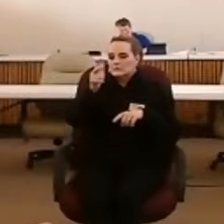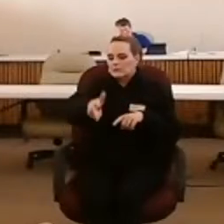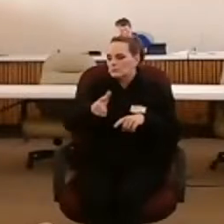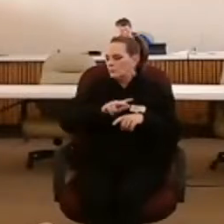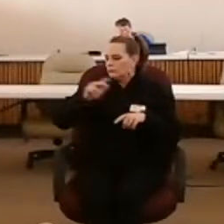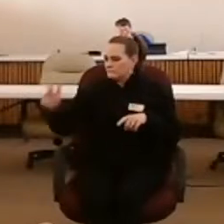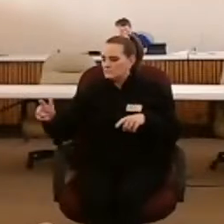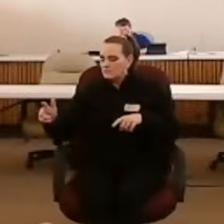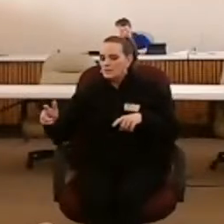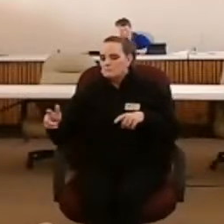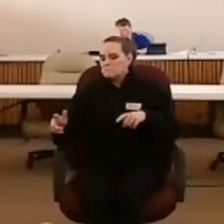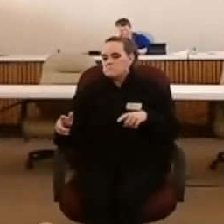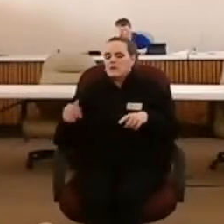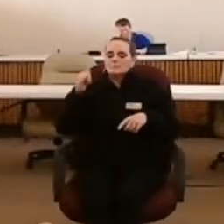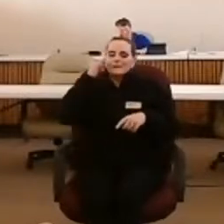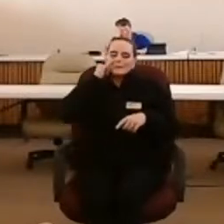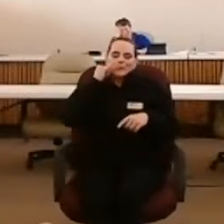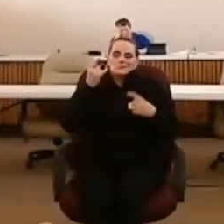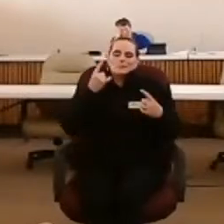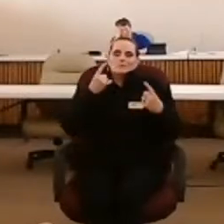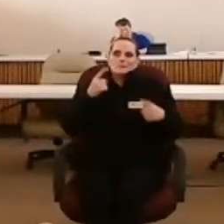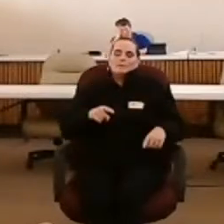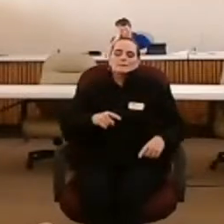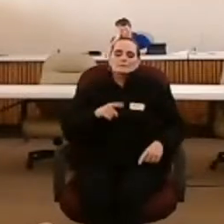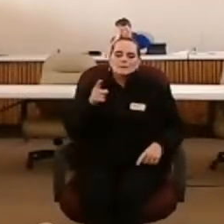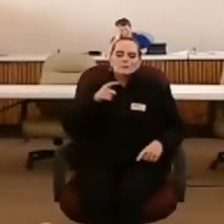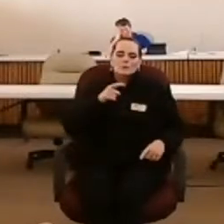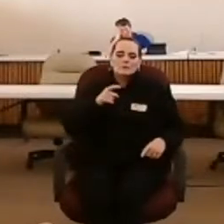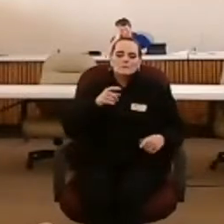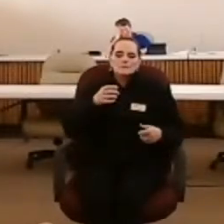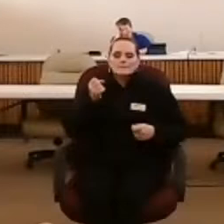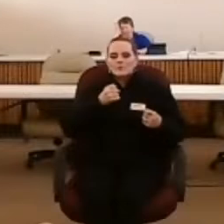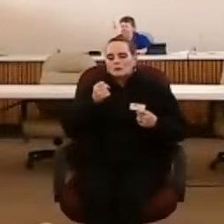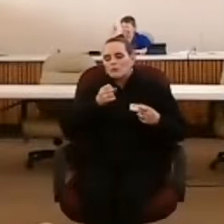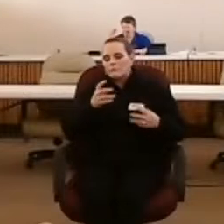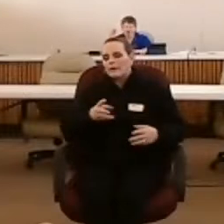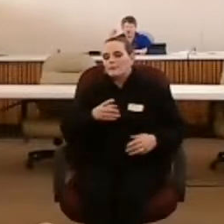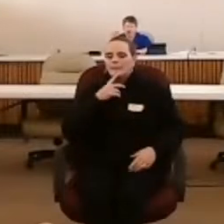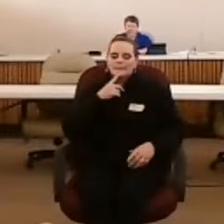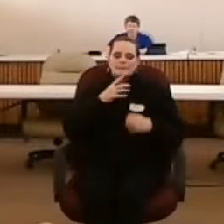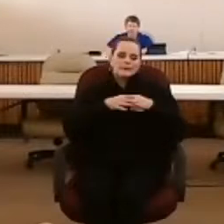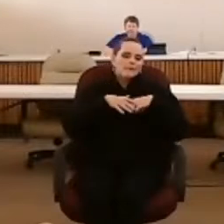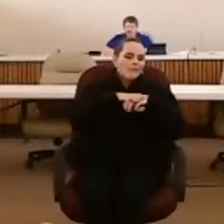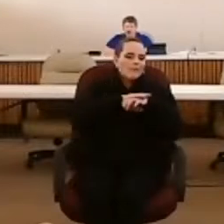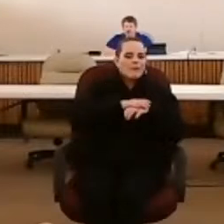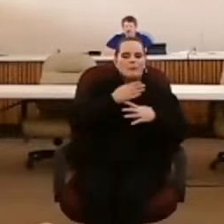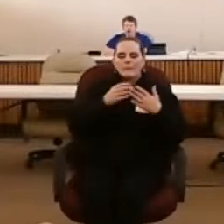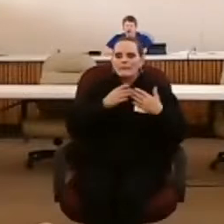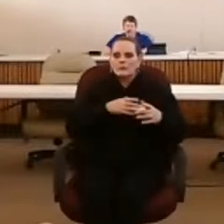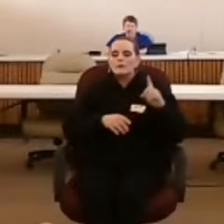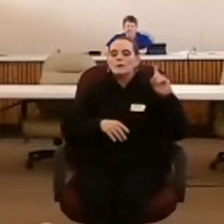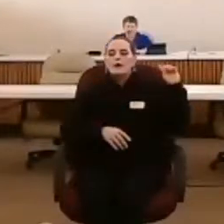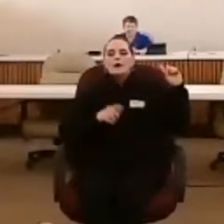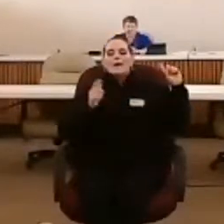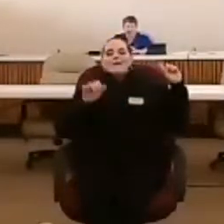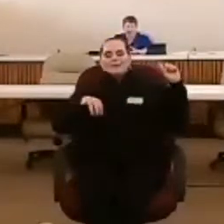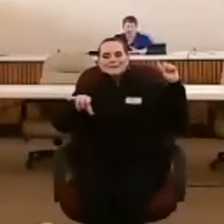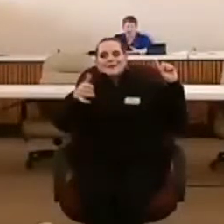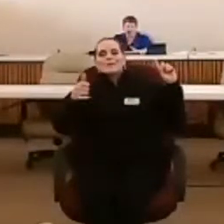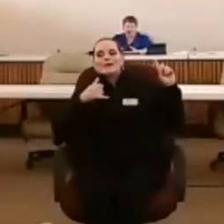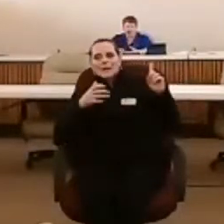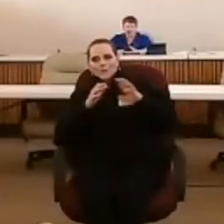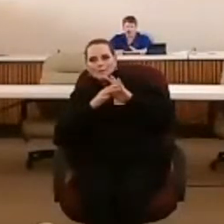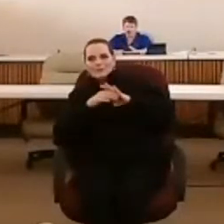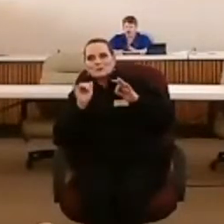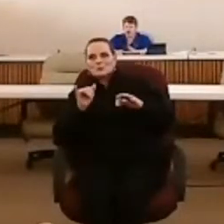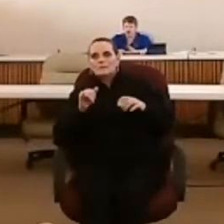doing, something's going on your driveway. Maybe they're getting sealed or whatever. That's the other thing I'll make a Oh, you point have a out. little, you Right,